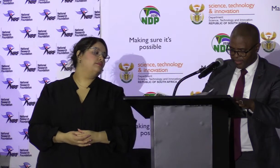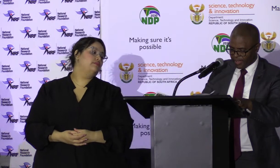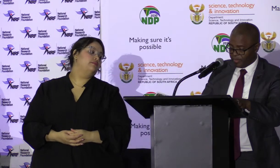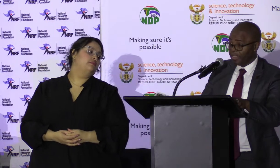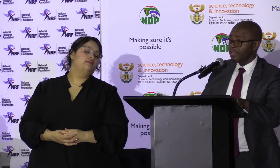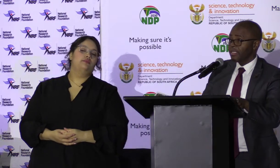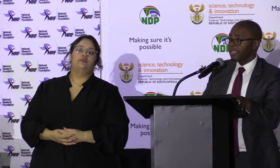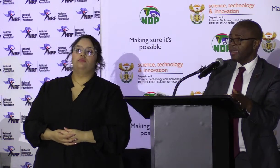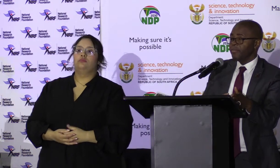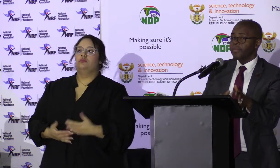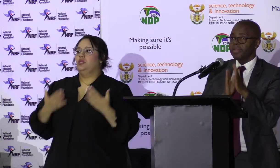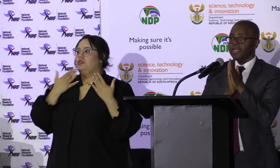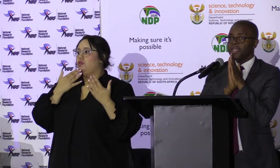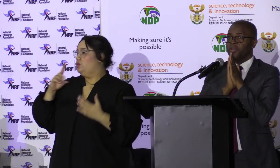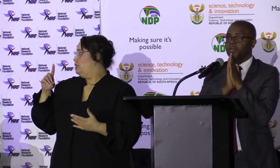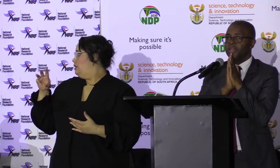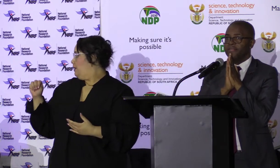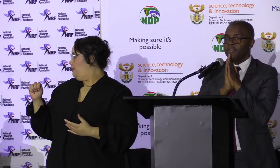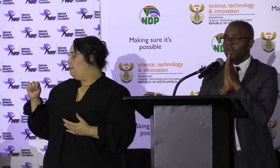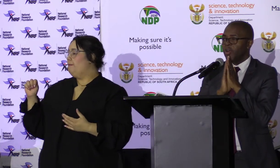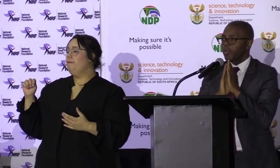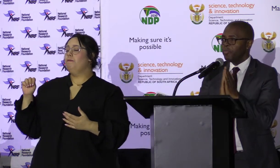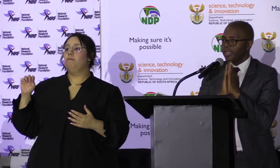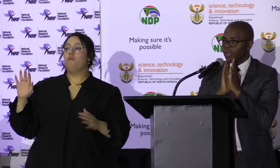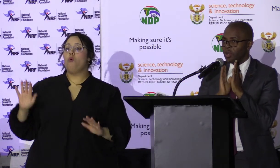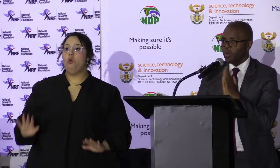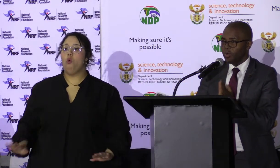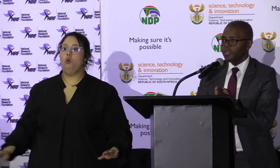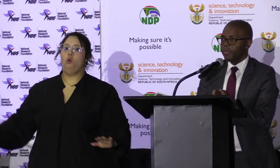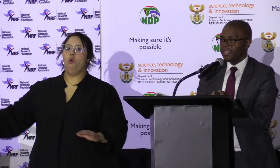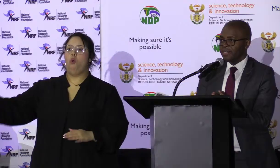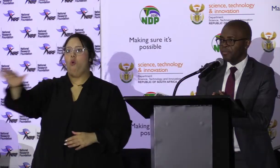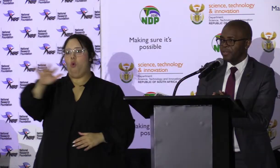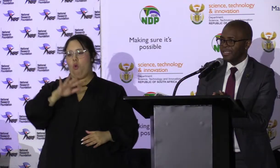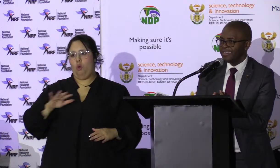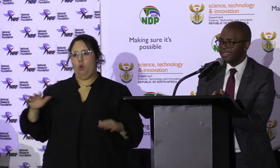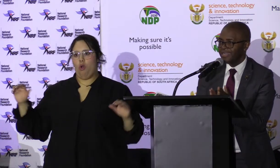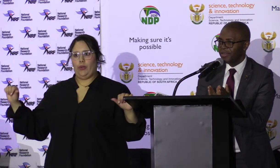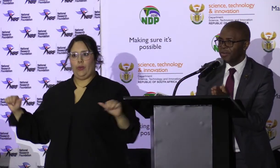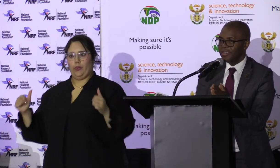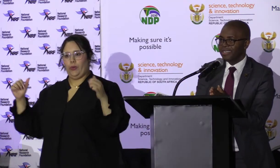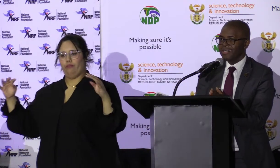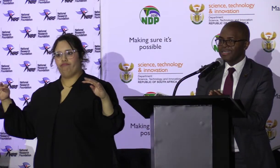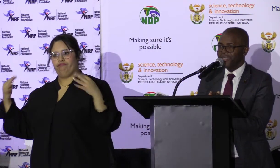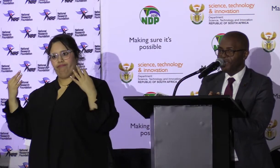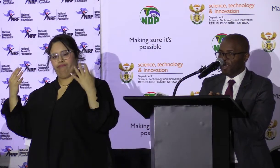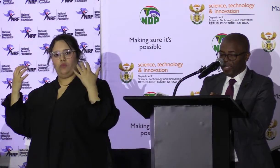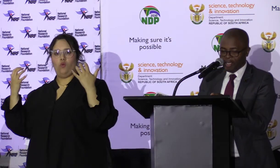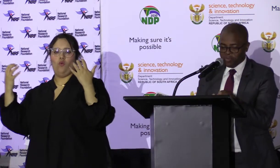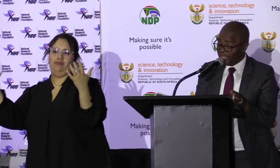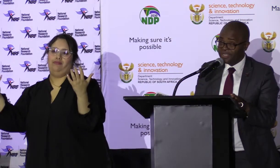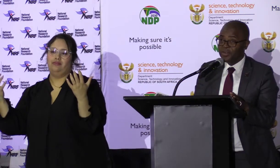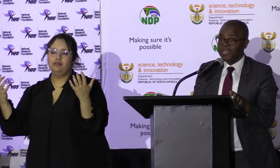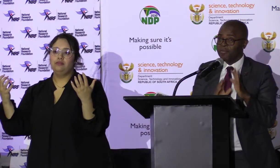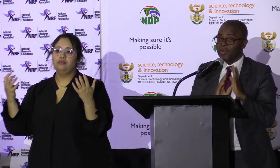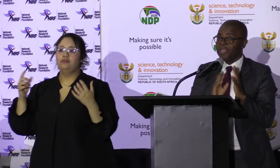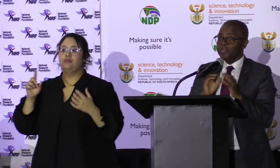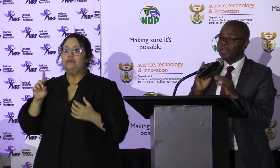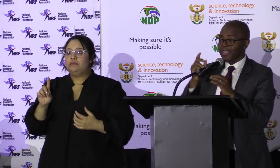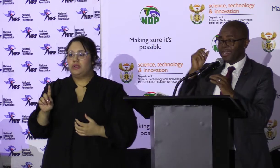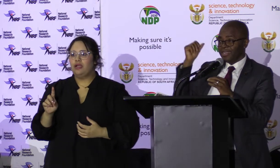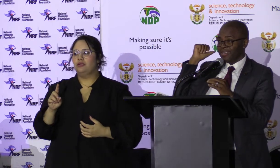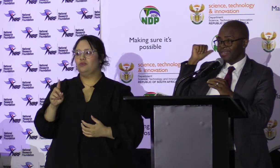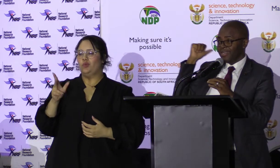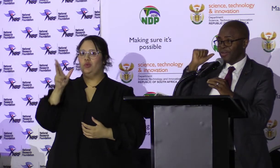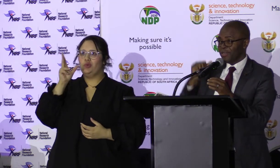No, thank you very much, DM. You have all been good participants and audience. But you know, the